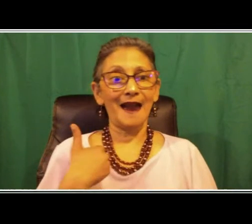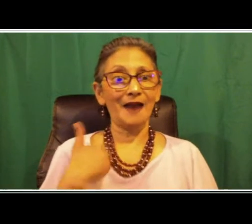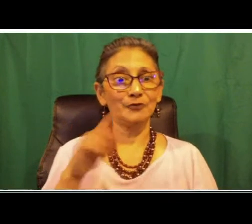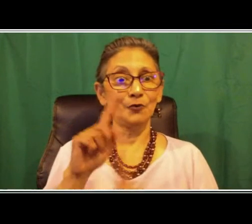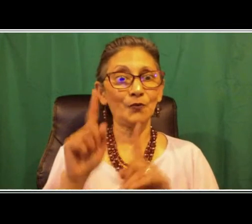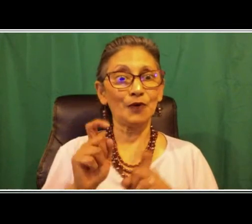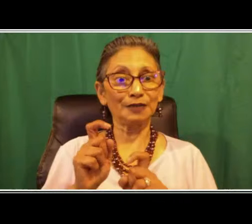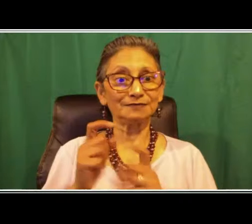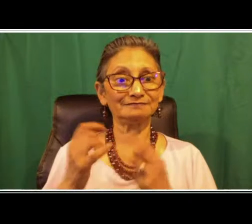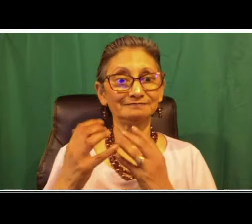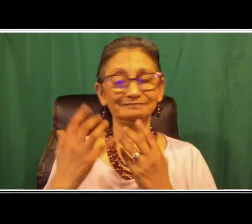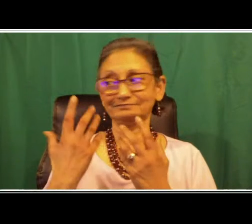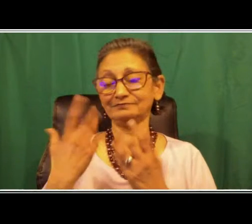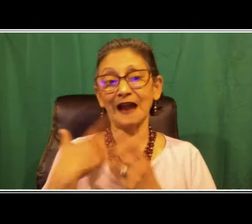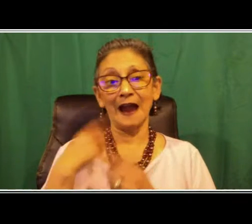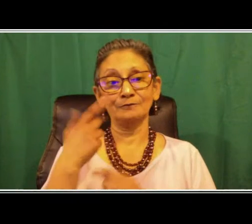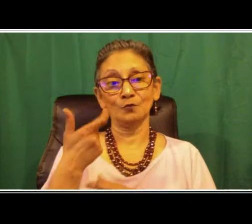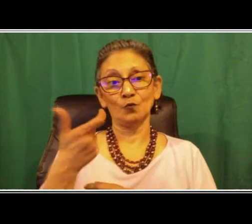This was very profound.